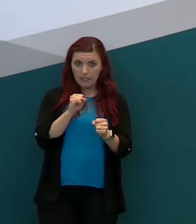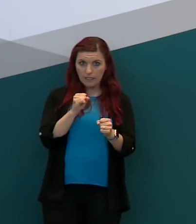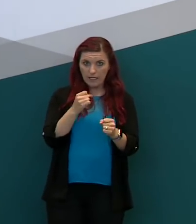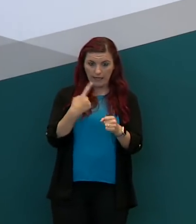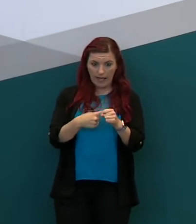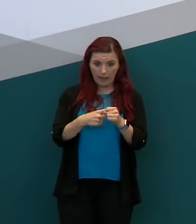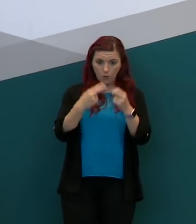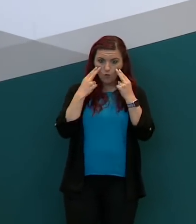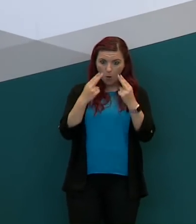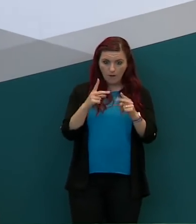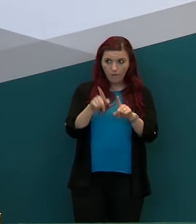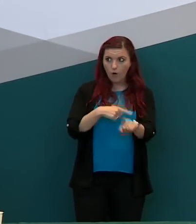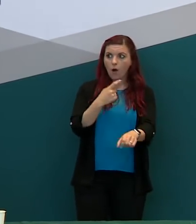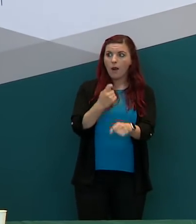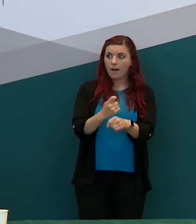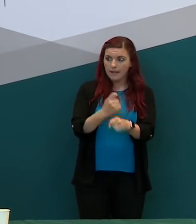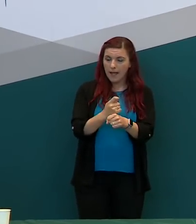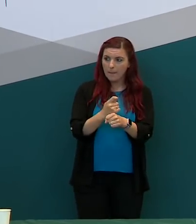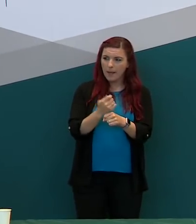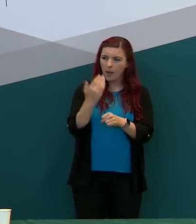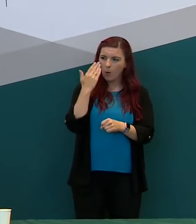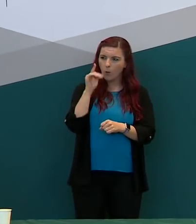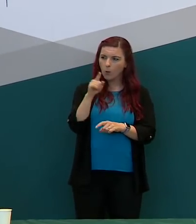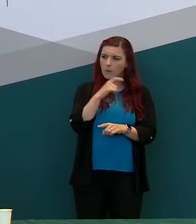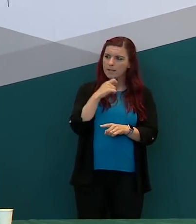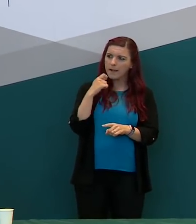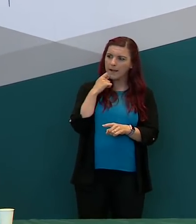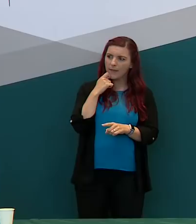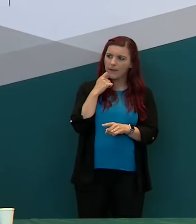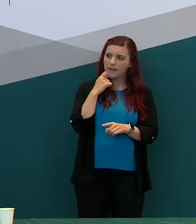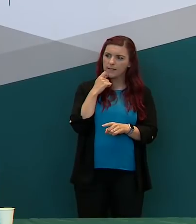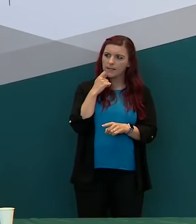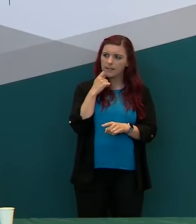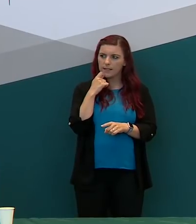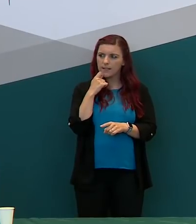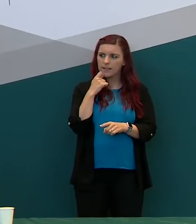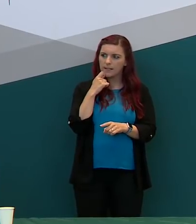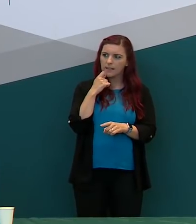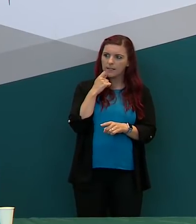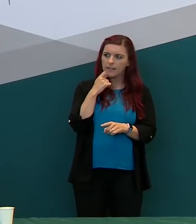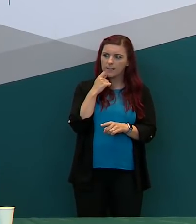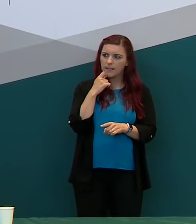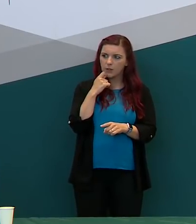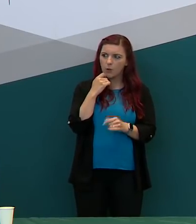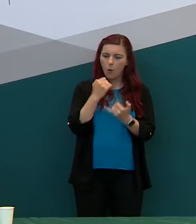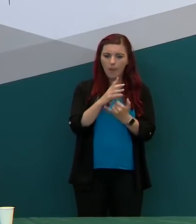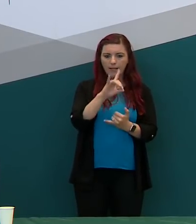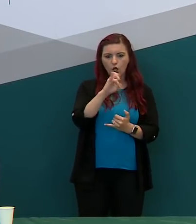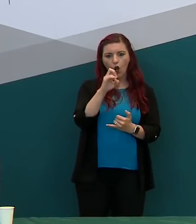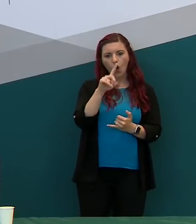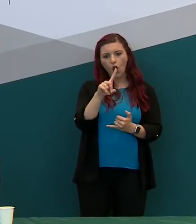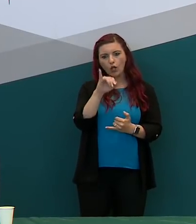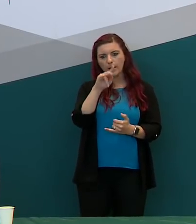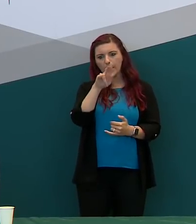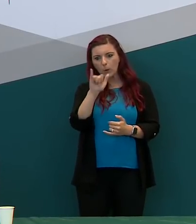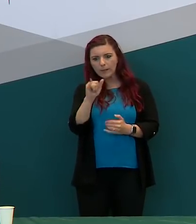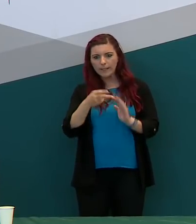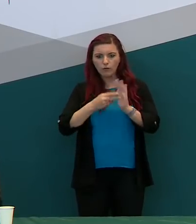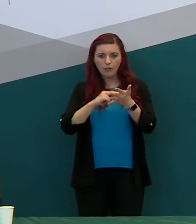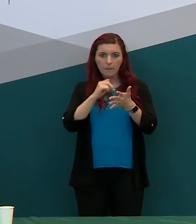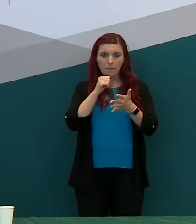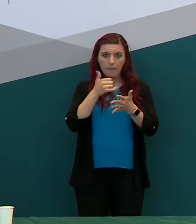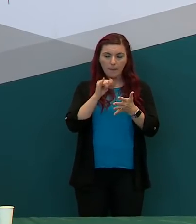You were saying, and Dr. Holohan, you were saying that this herd immunity strategy might not work. There's a big question mark over